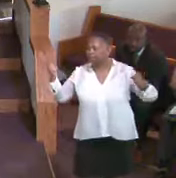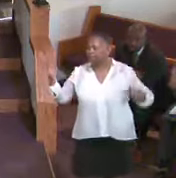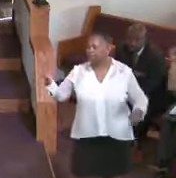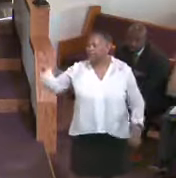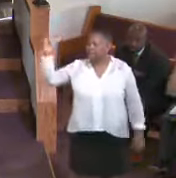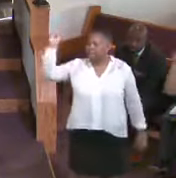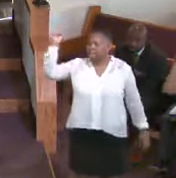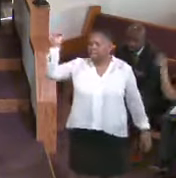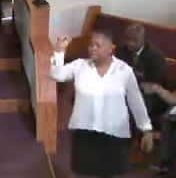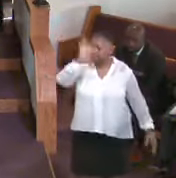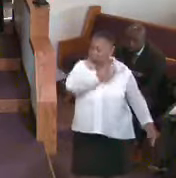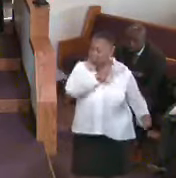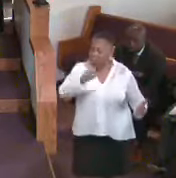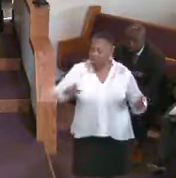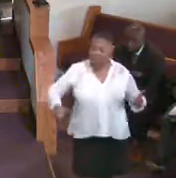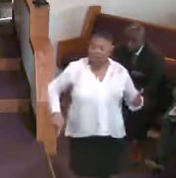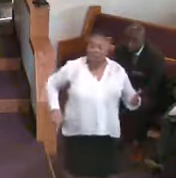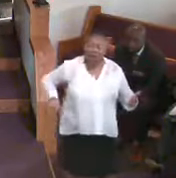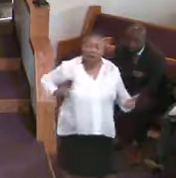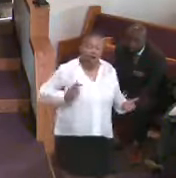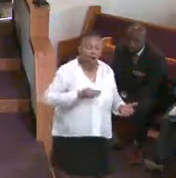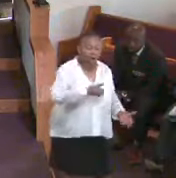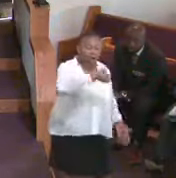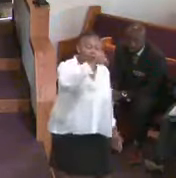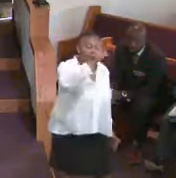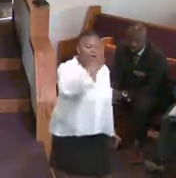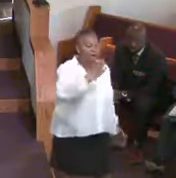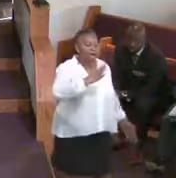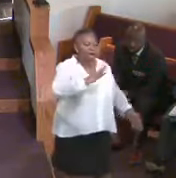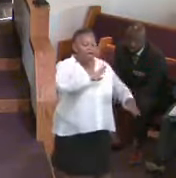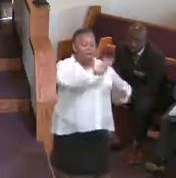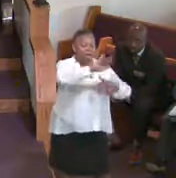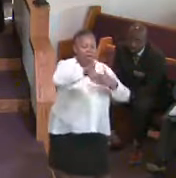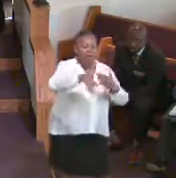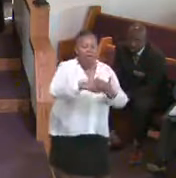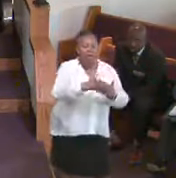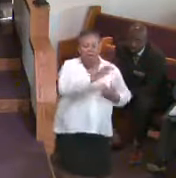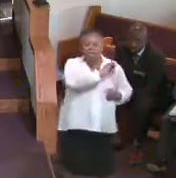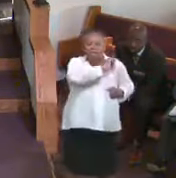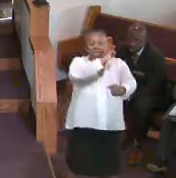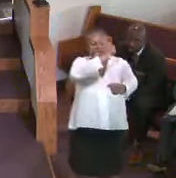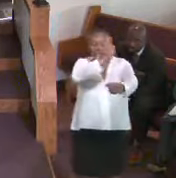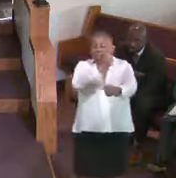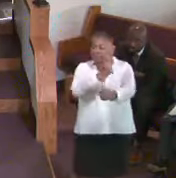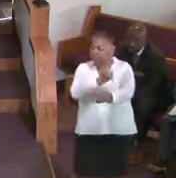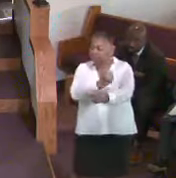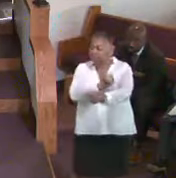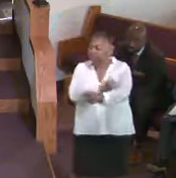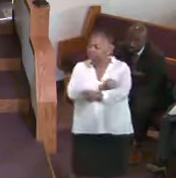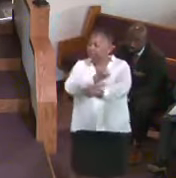Yes, the Lord. Yes, the Lord our God is omnipotent.